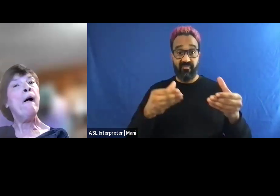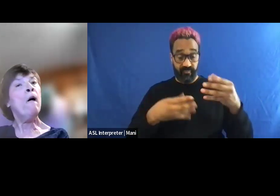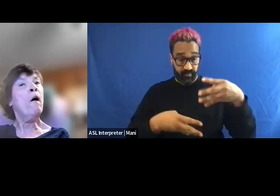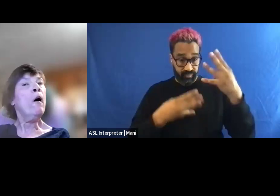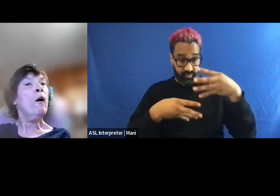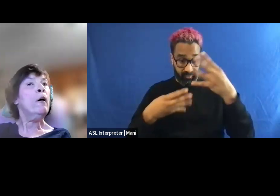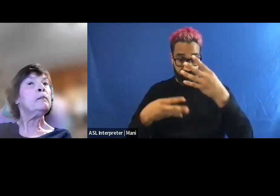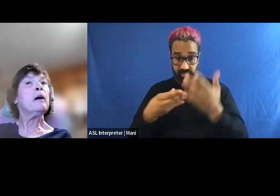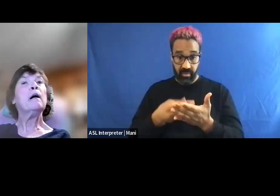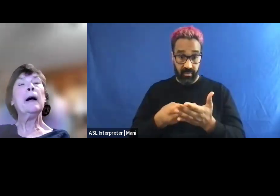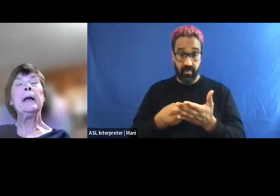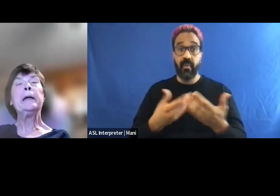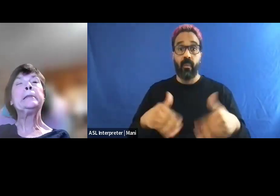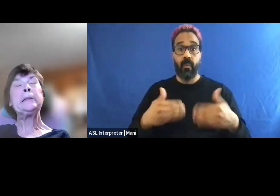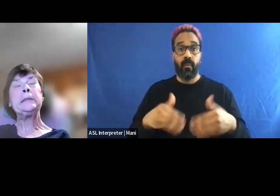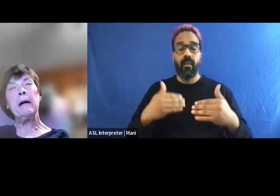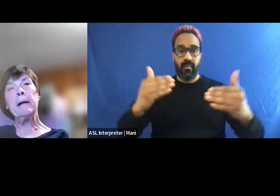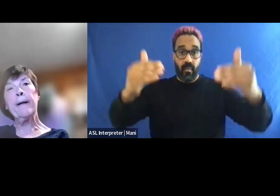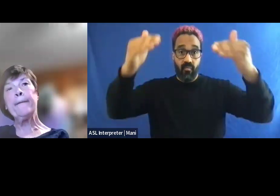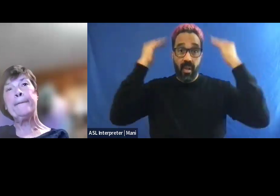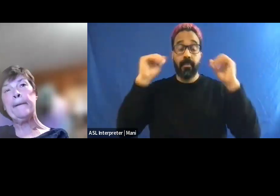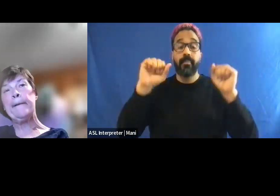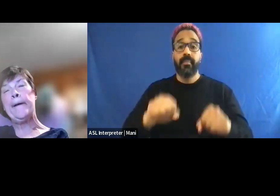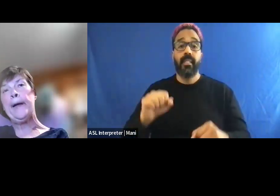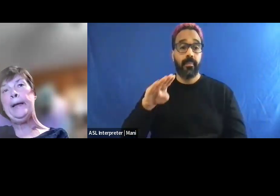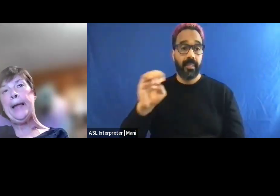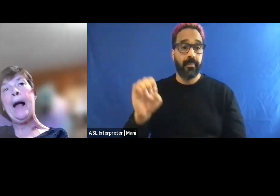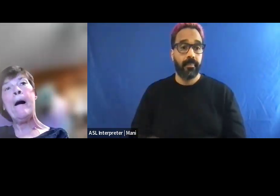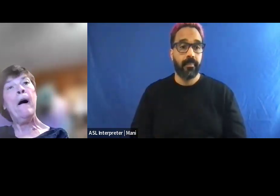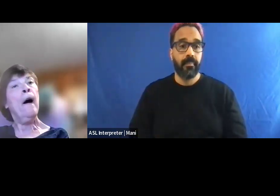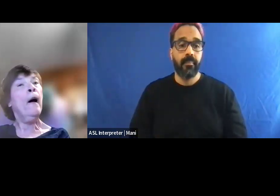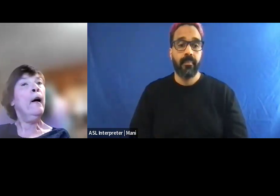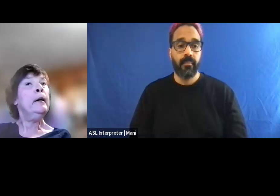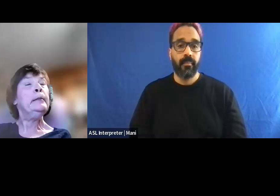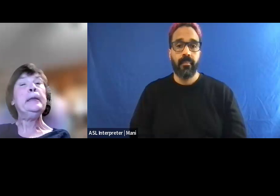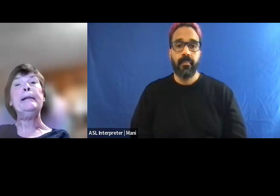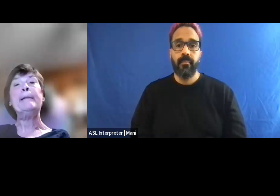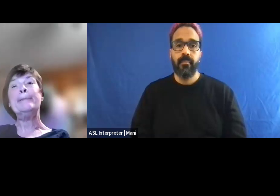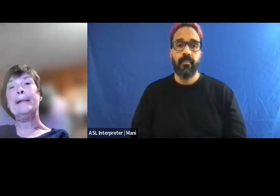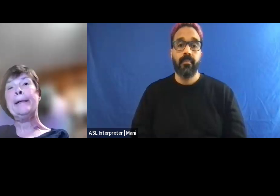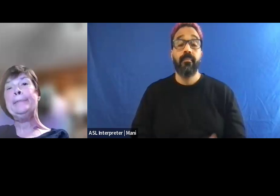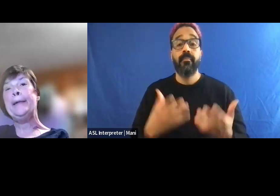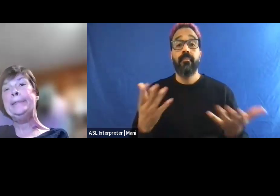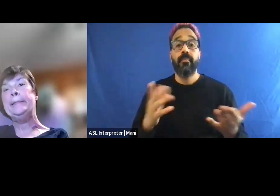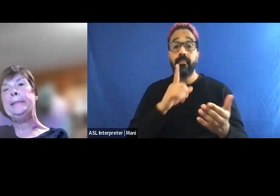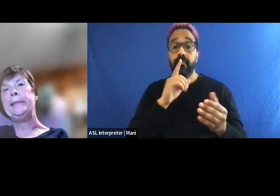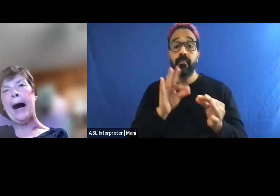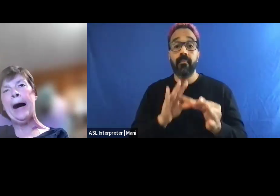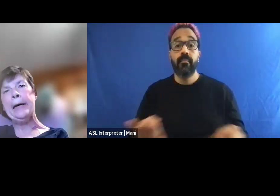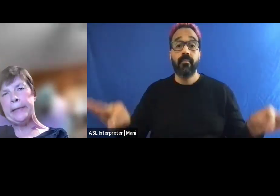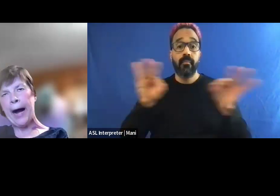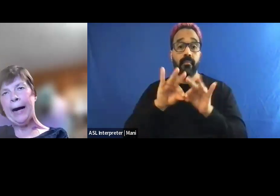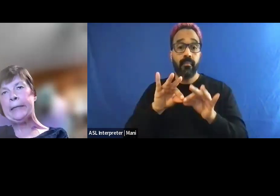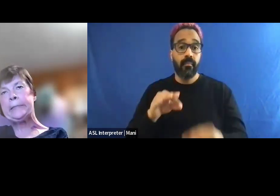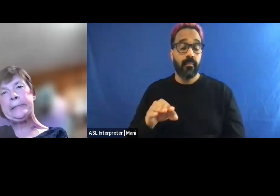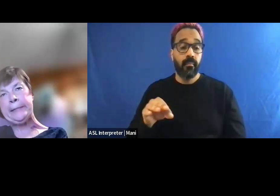member. So it's so important that new board members